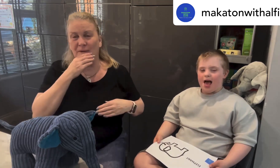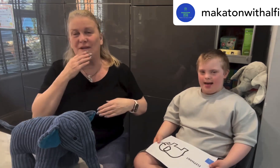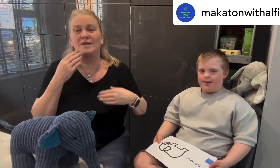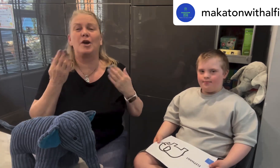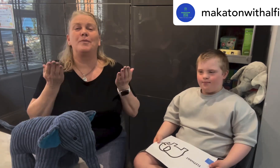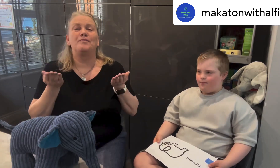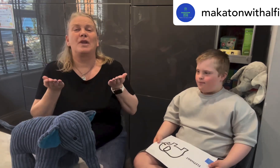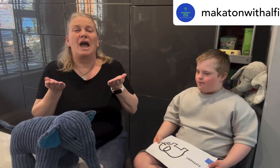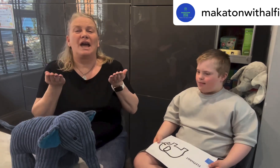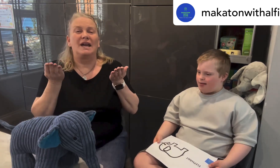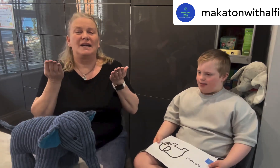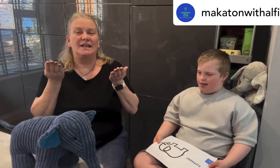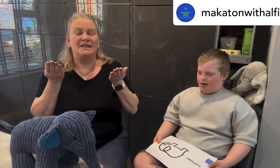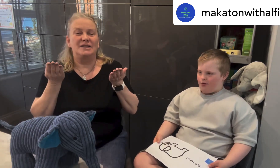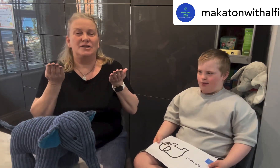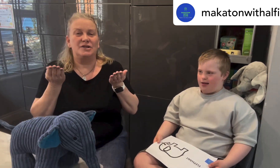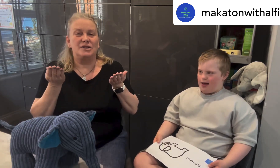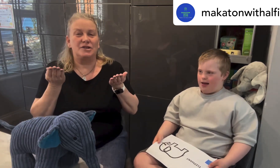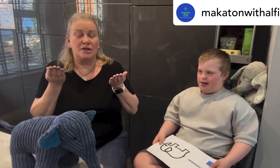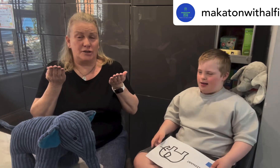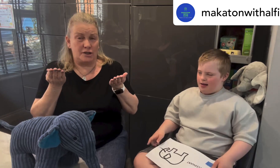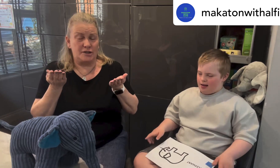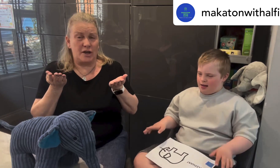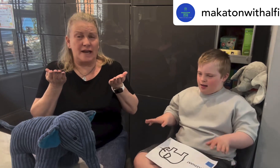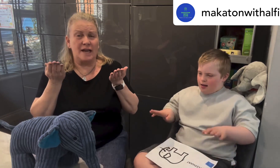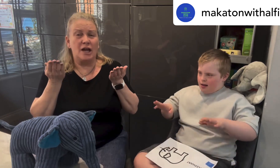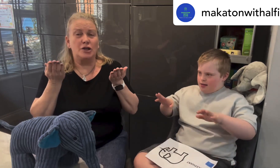Yeah. So. Today. You going to do signing?